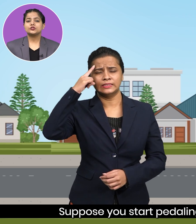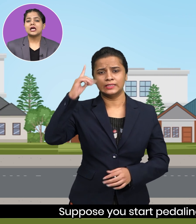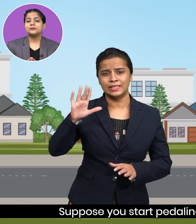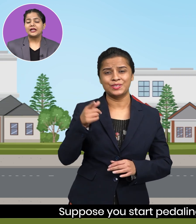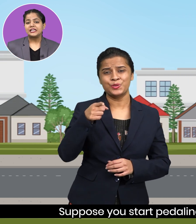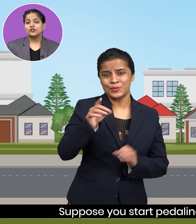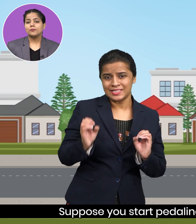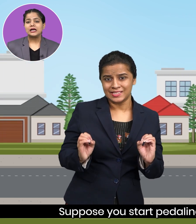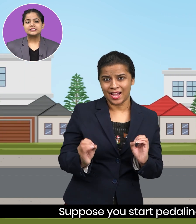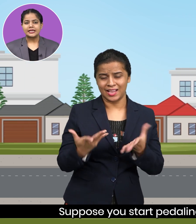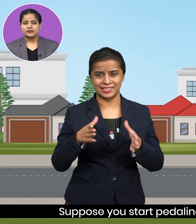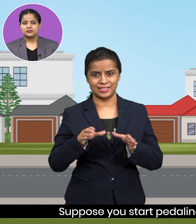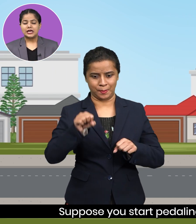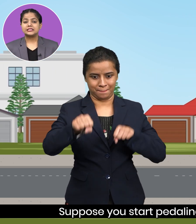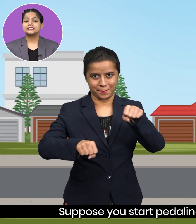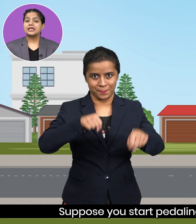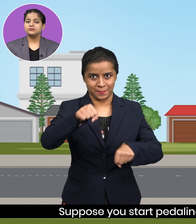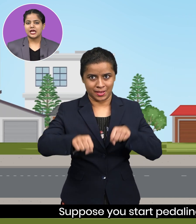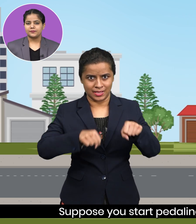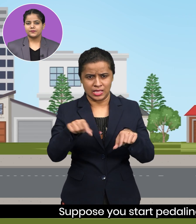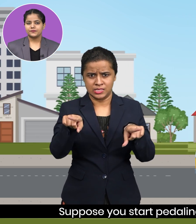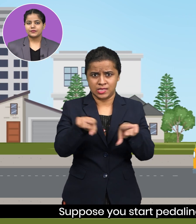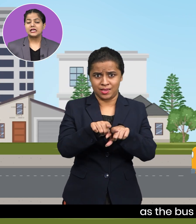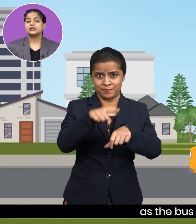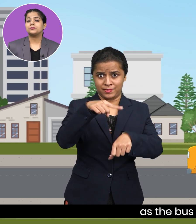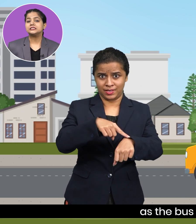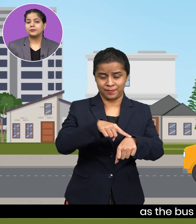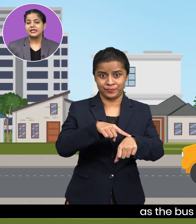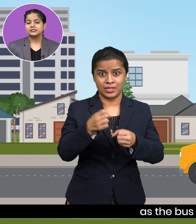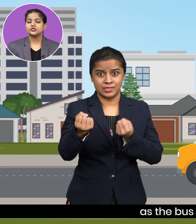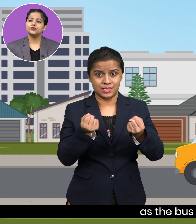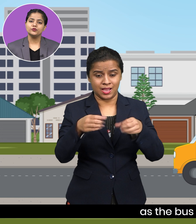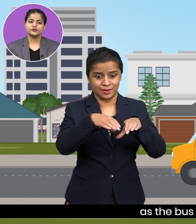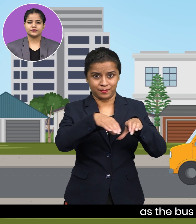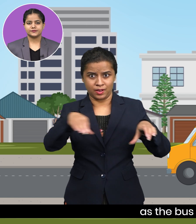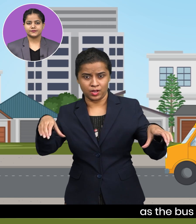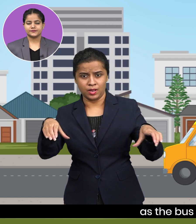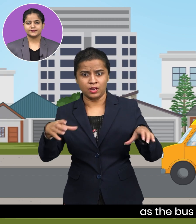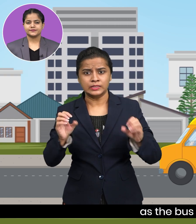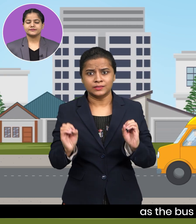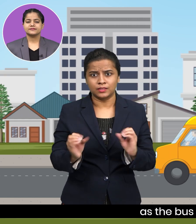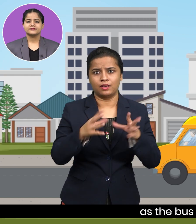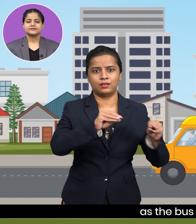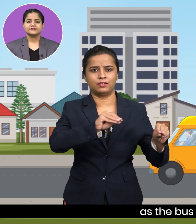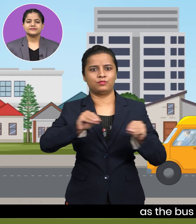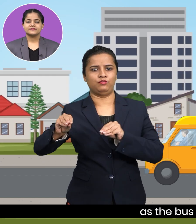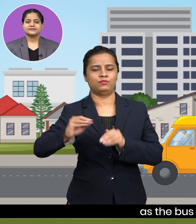Suppose you start pedaling your bicycle at the same time as the bus begins to move.